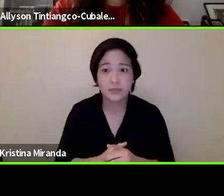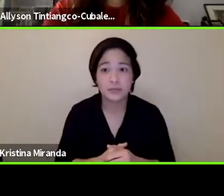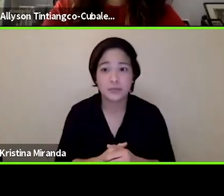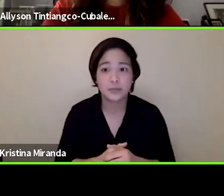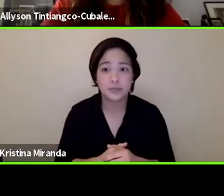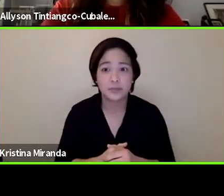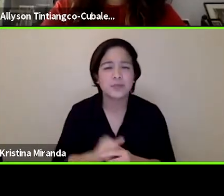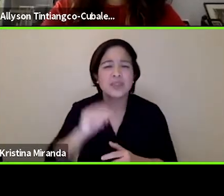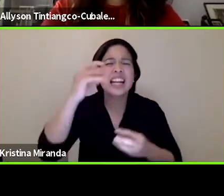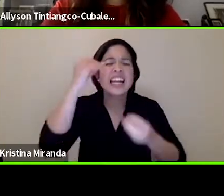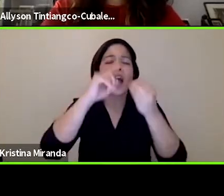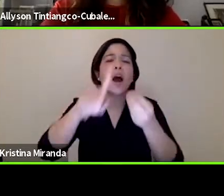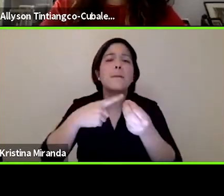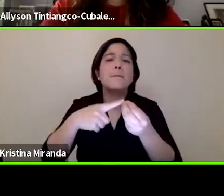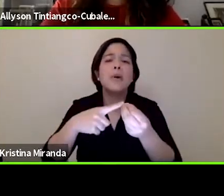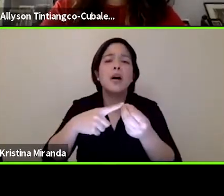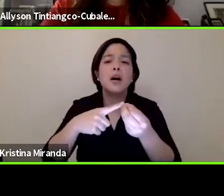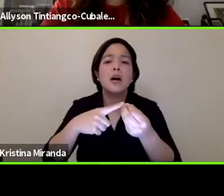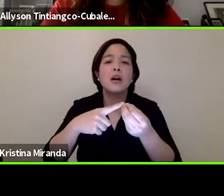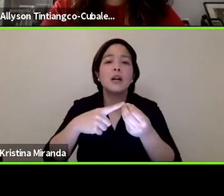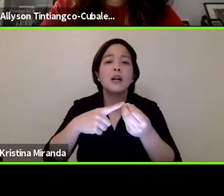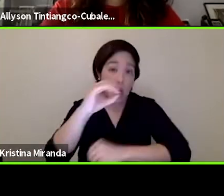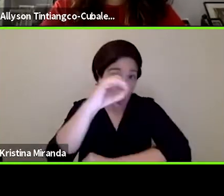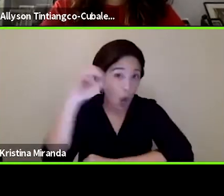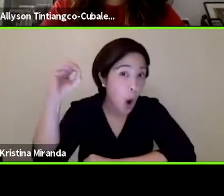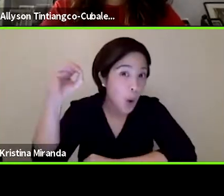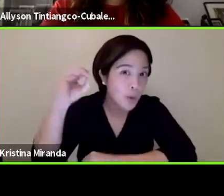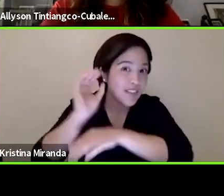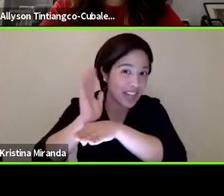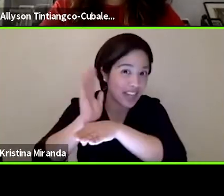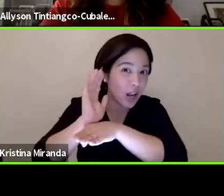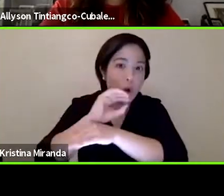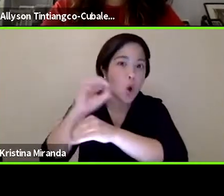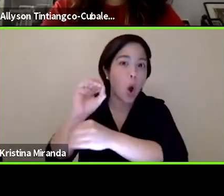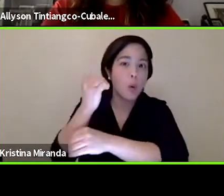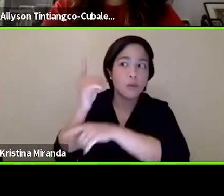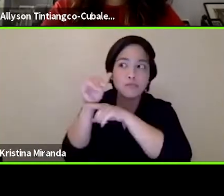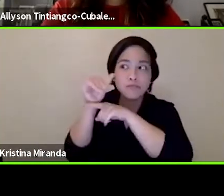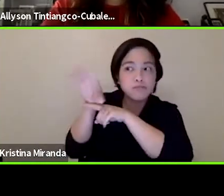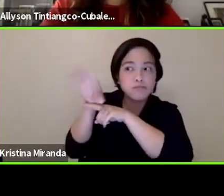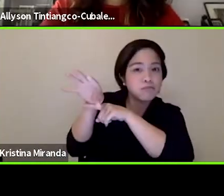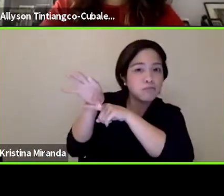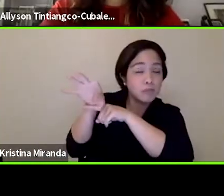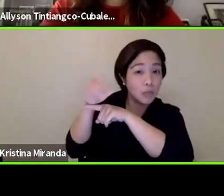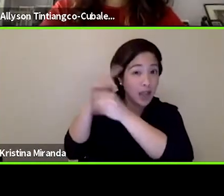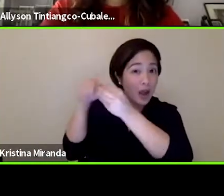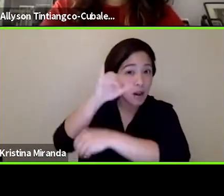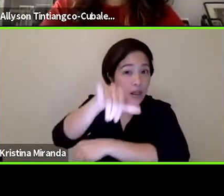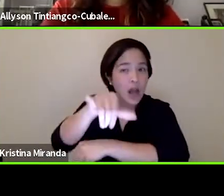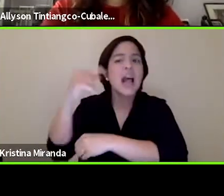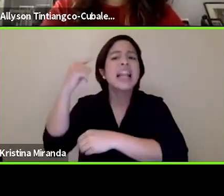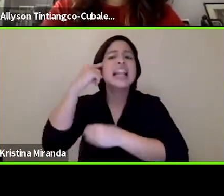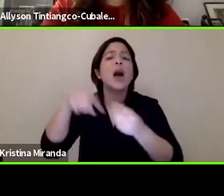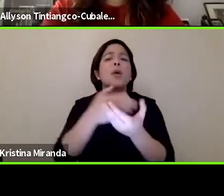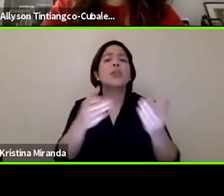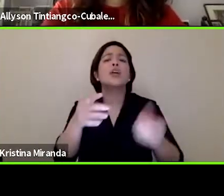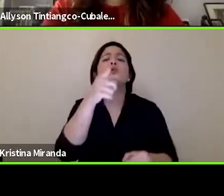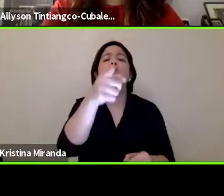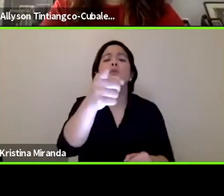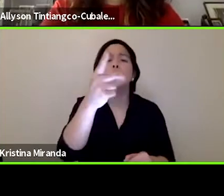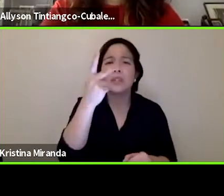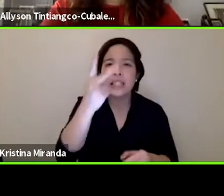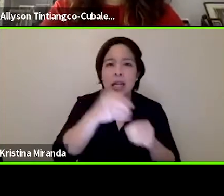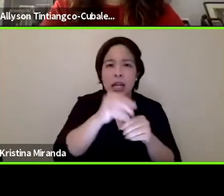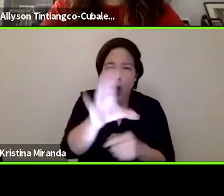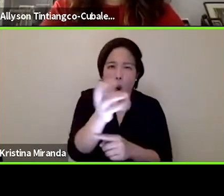Think about when there has been no video. Think about the things you have seen in your own neighborhoods or